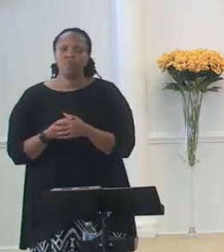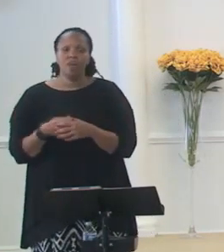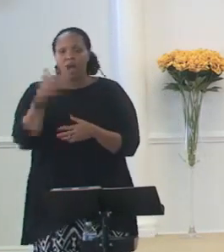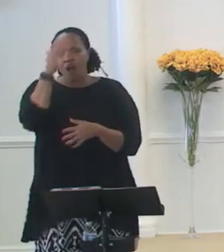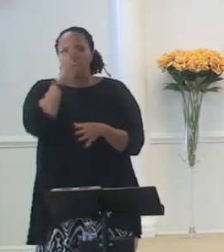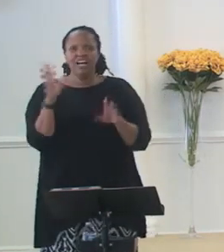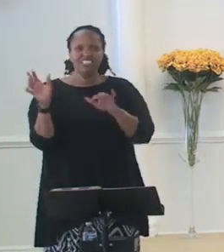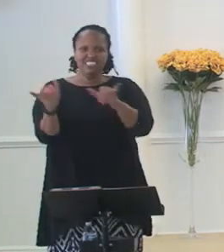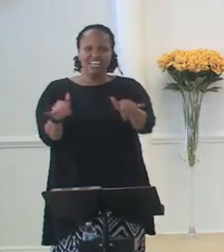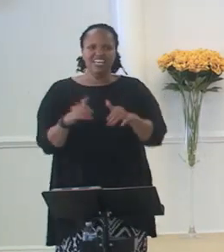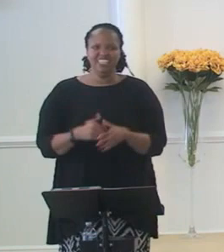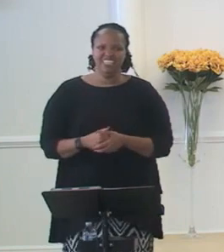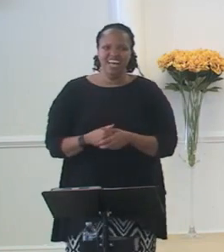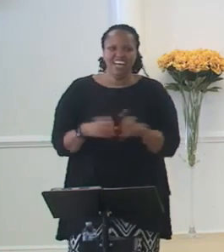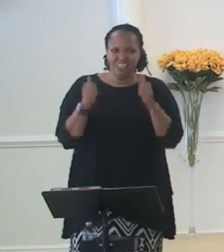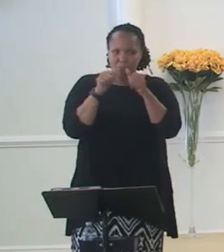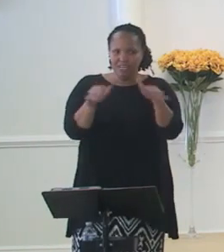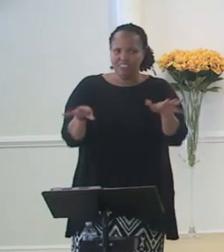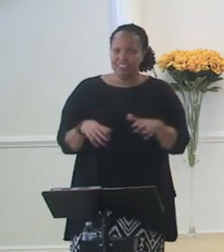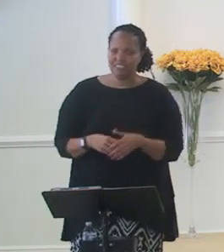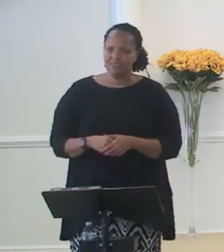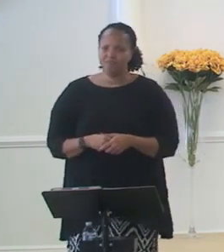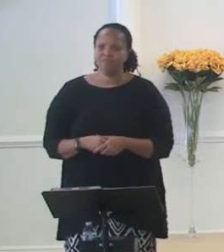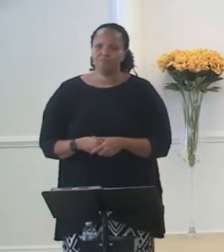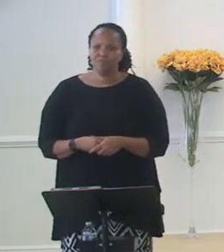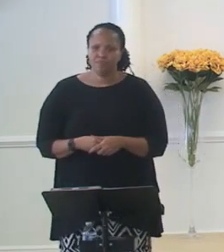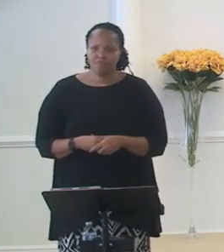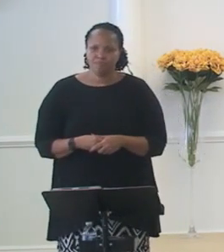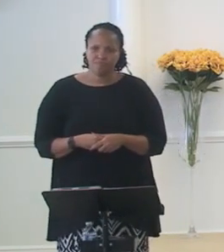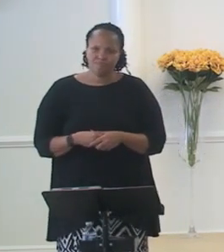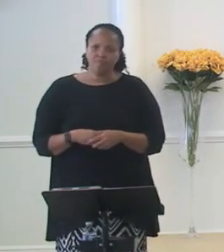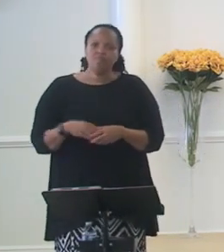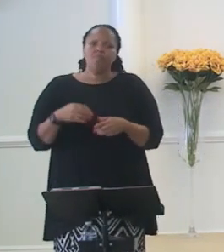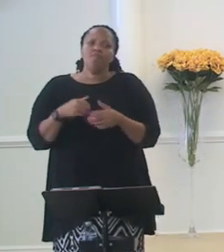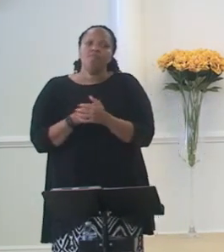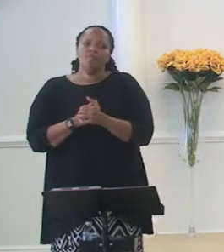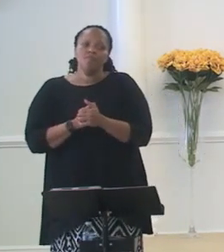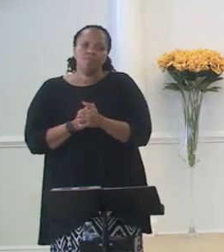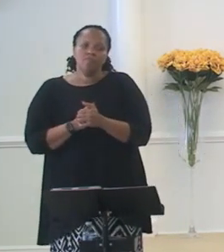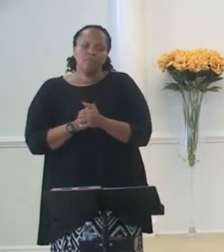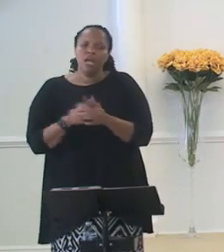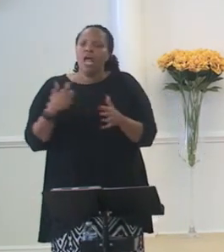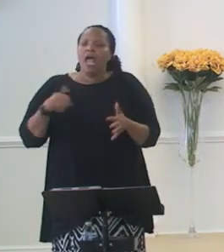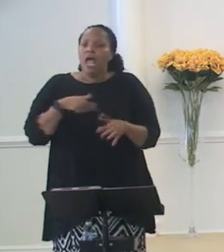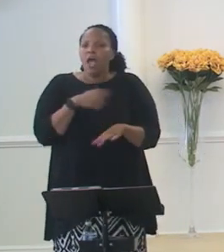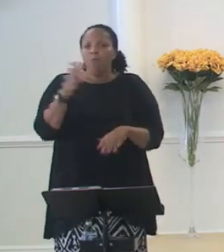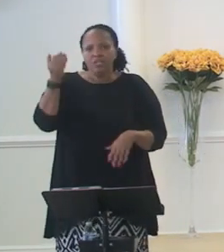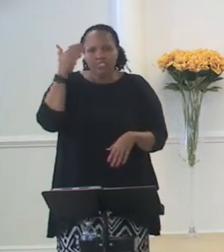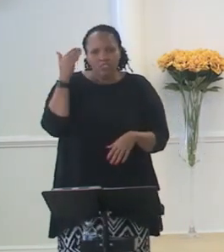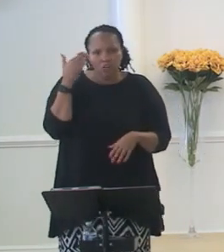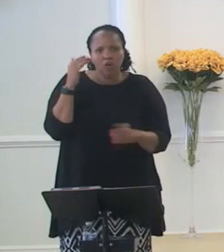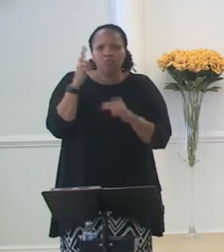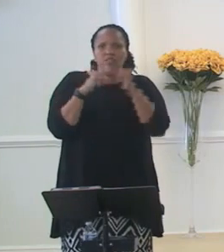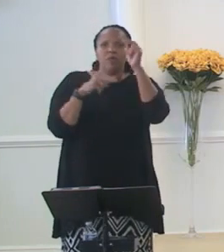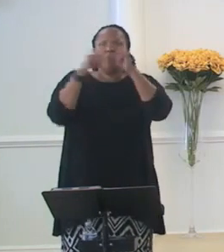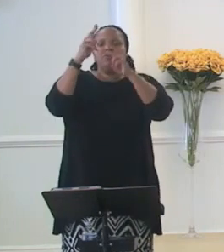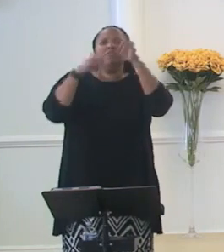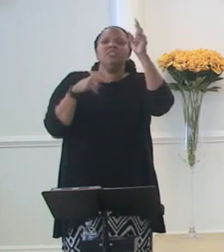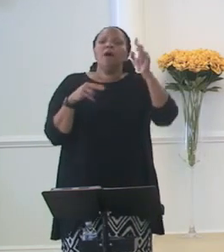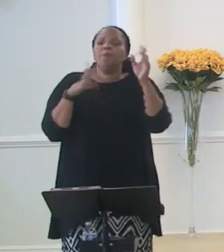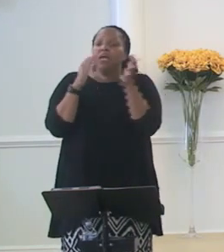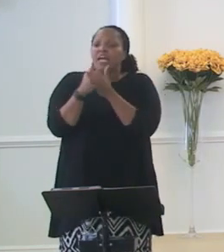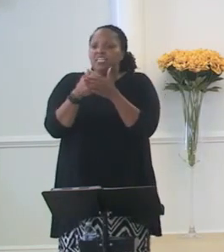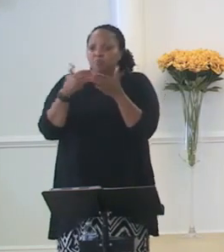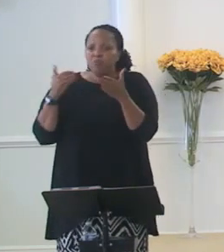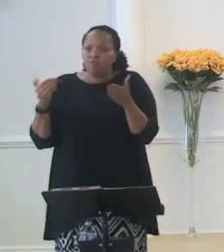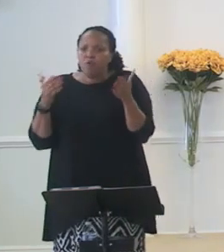around with the decree and the blessings, the order and the well-being. And we know that the building up is prior to the